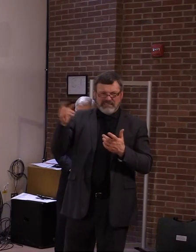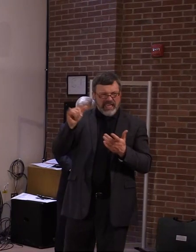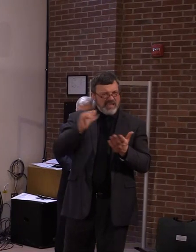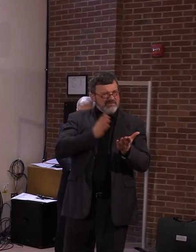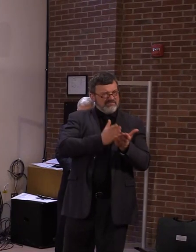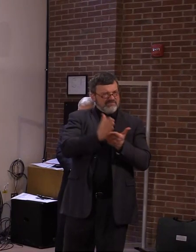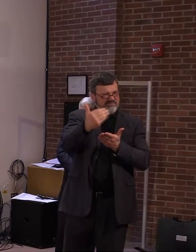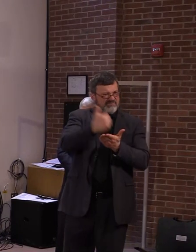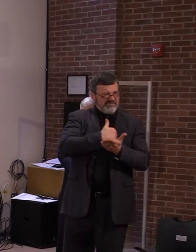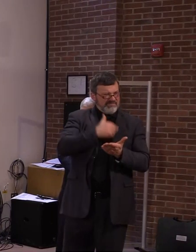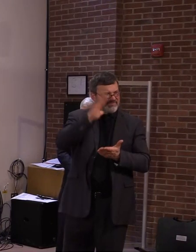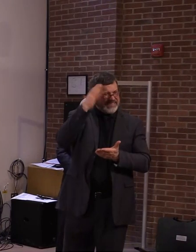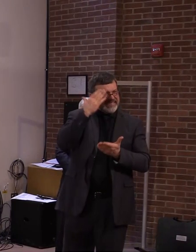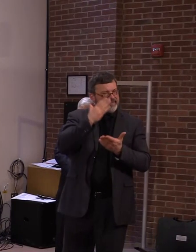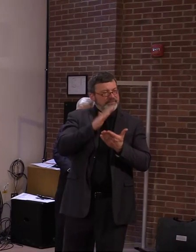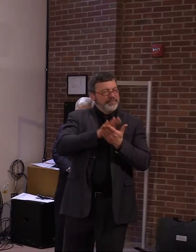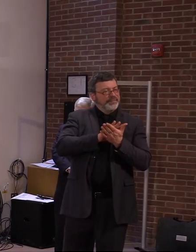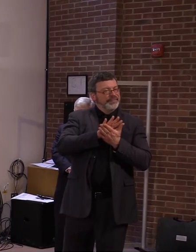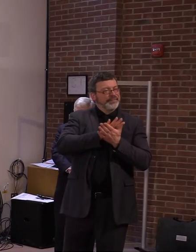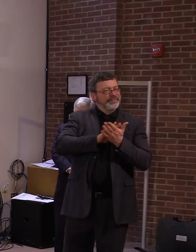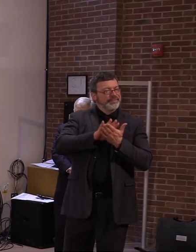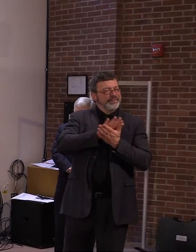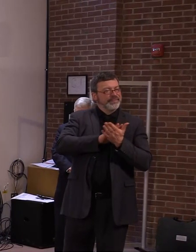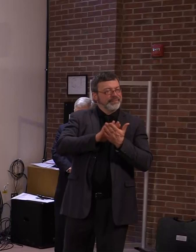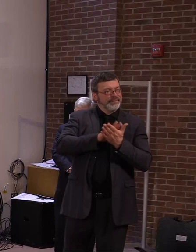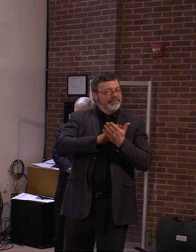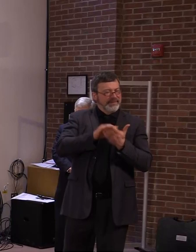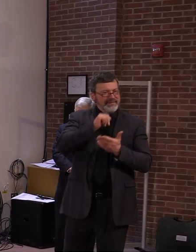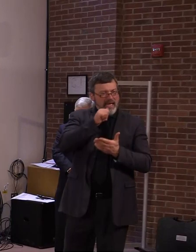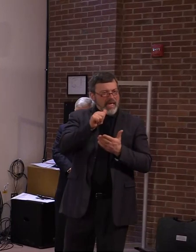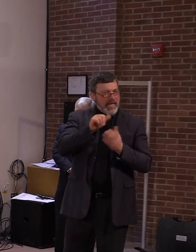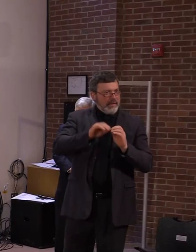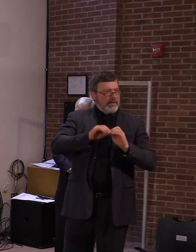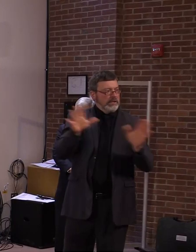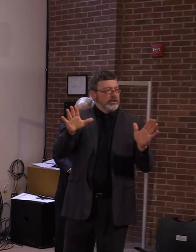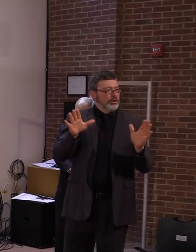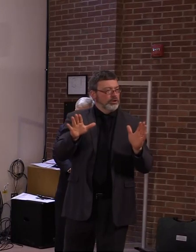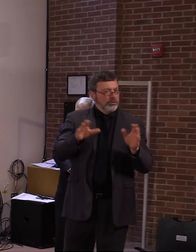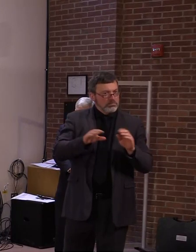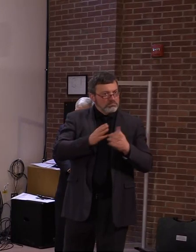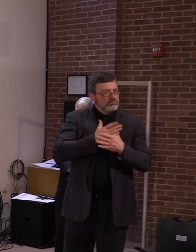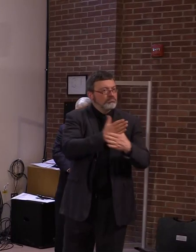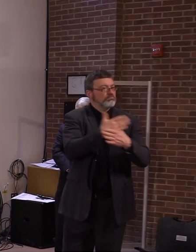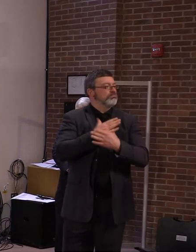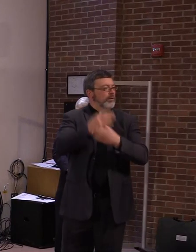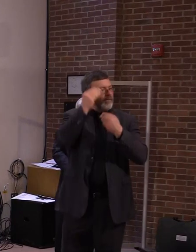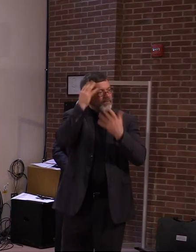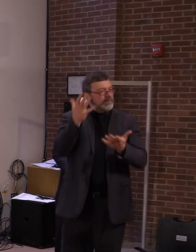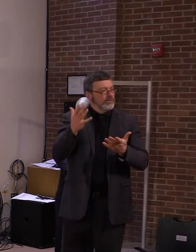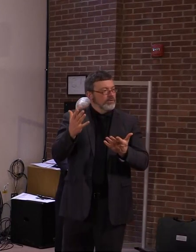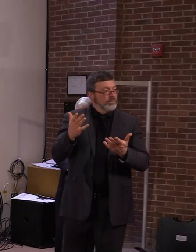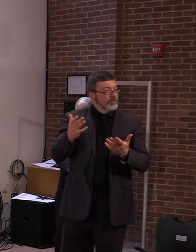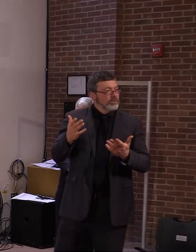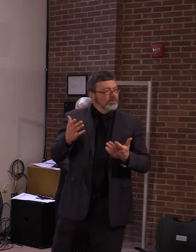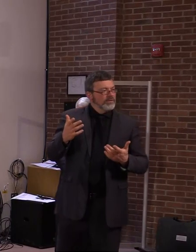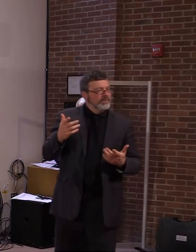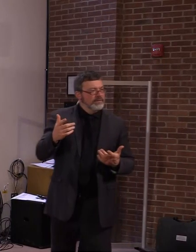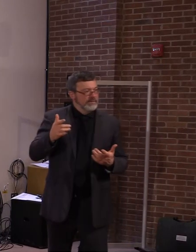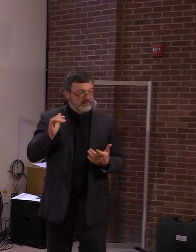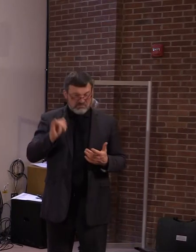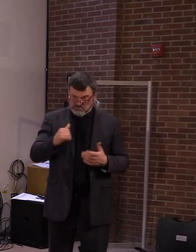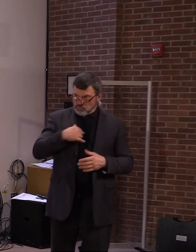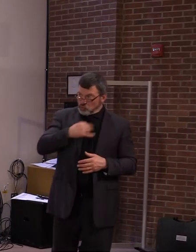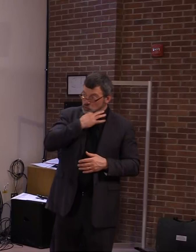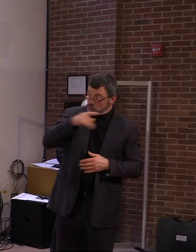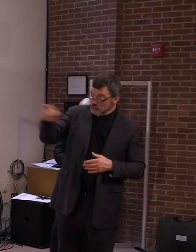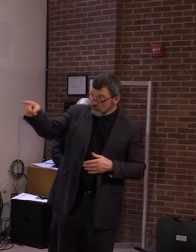safe for Vermonters, or whether that's something that's free for each school to school supervisor union and